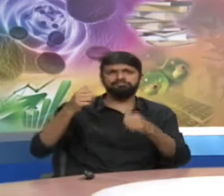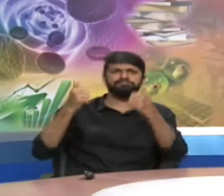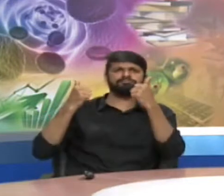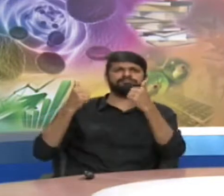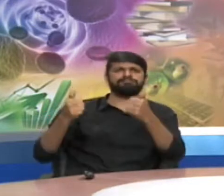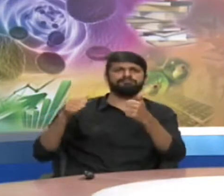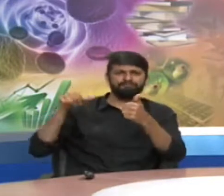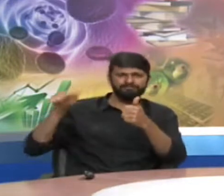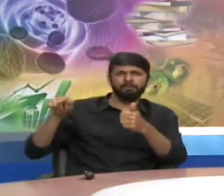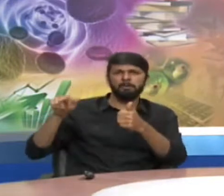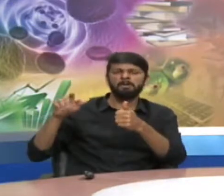life